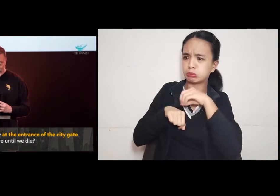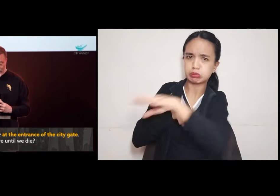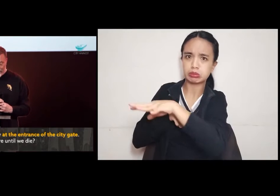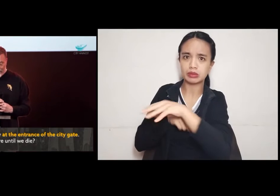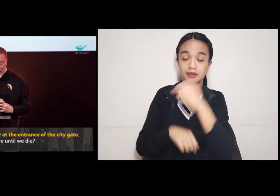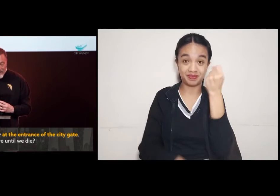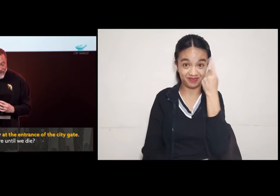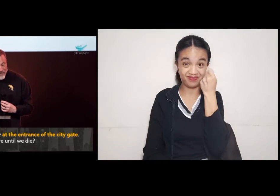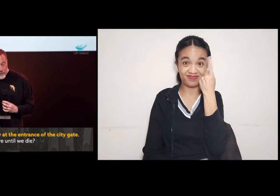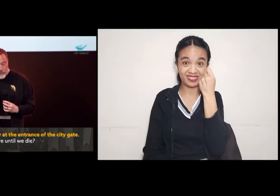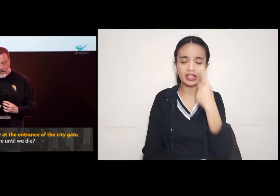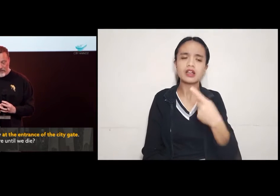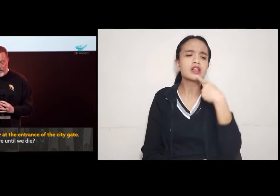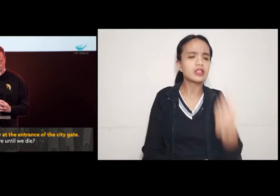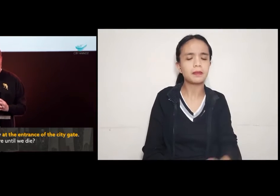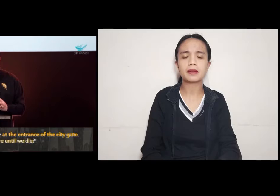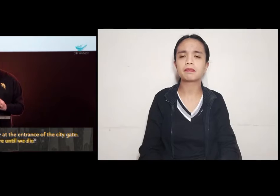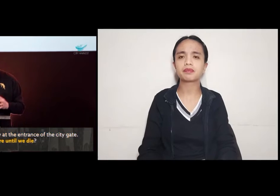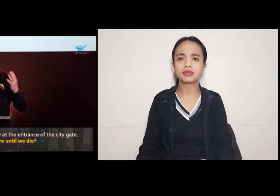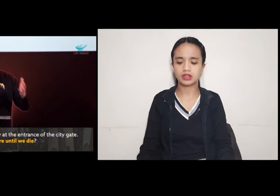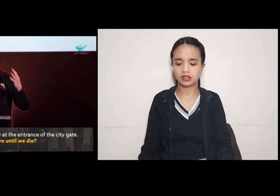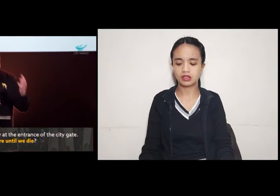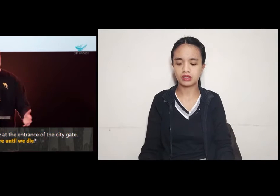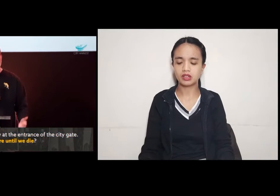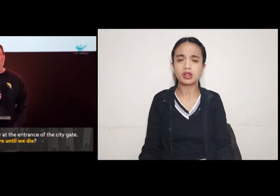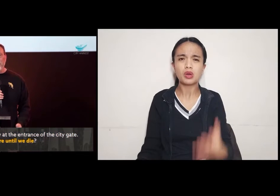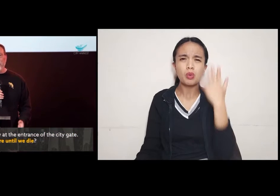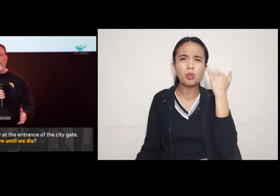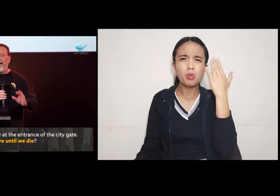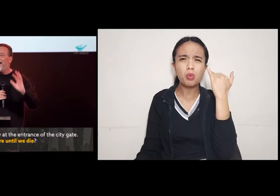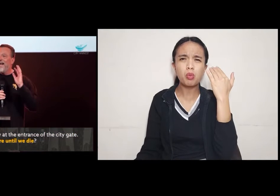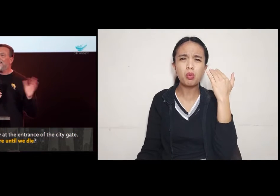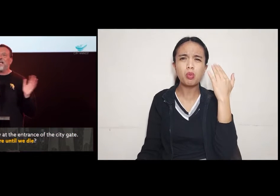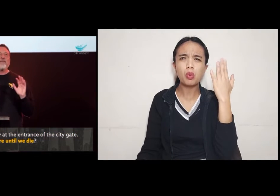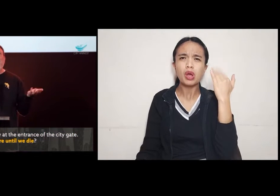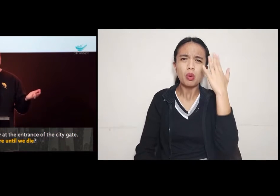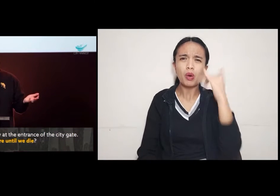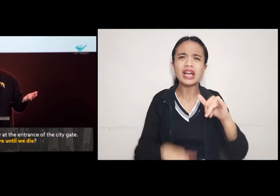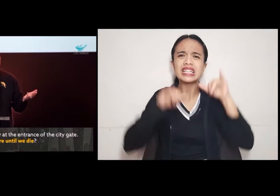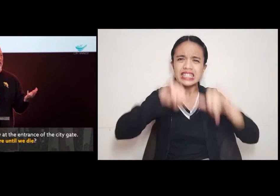here? They said to each other, "Why stay here until we die?"